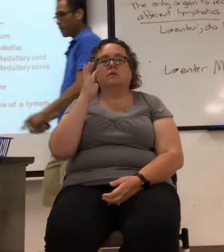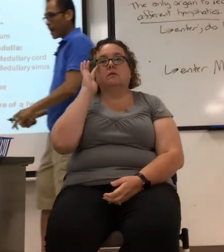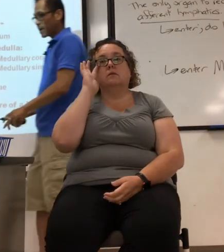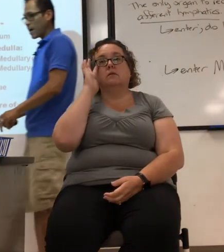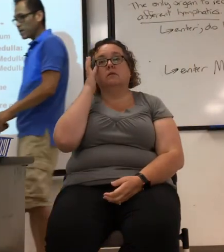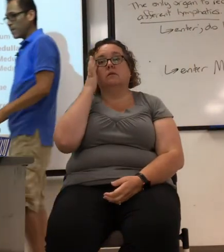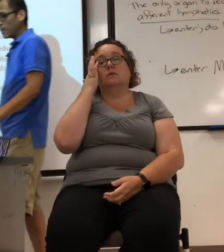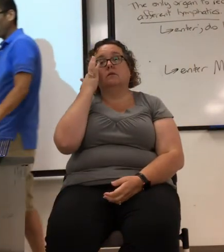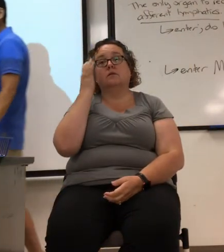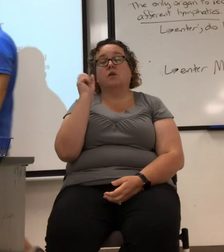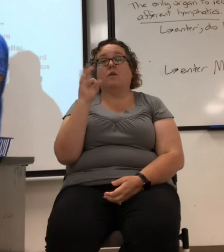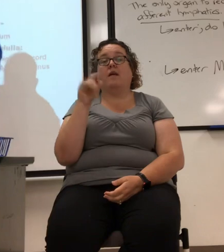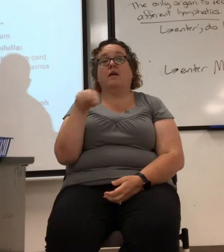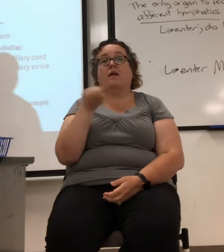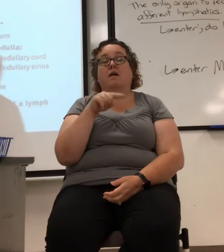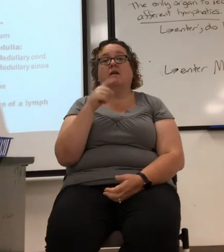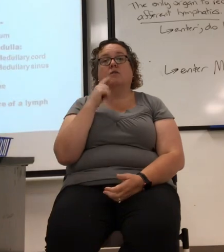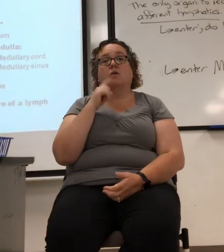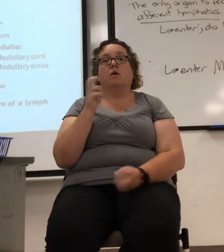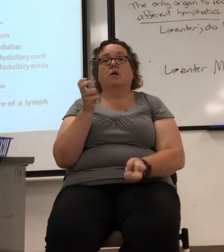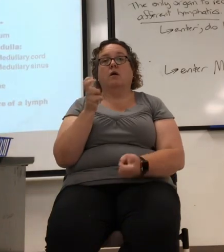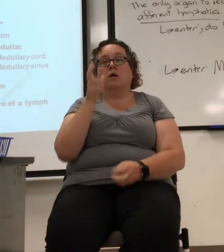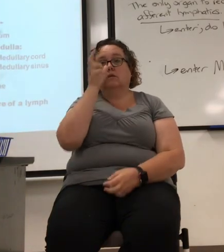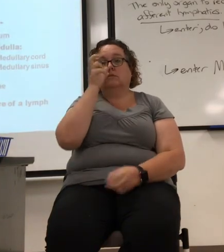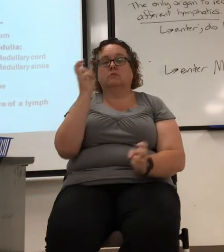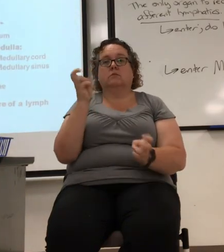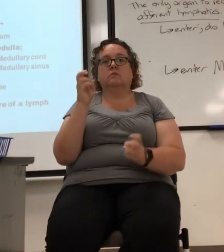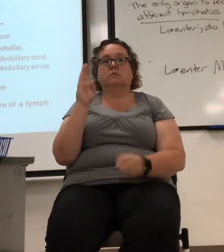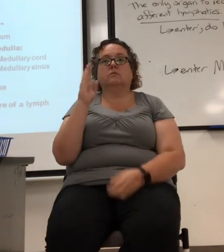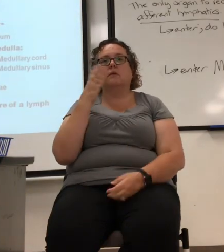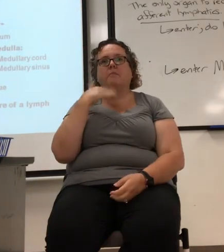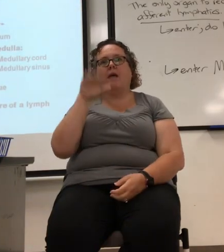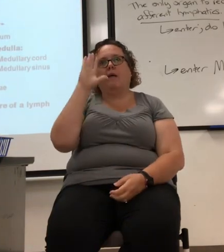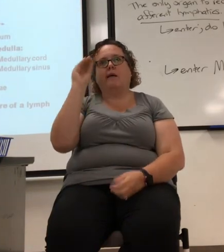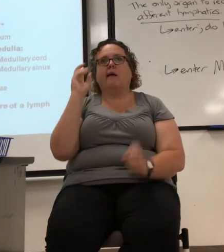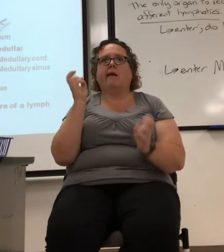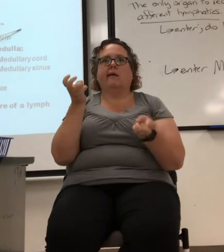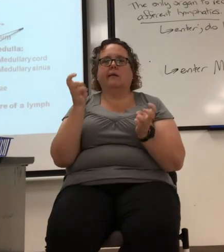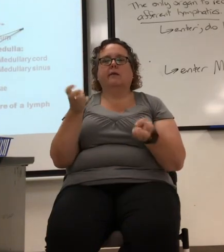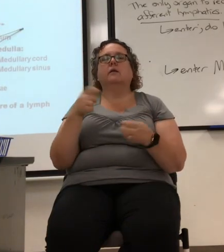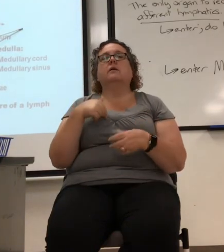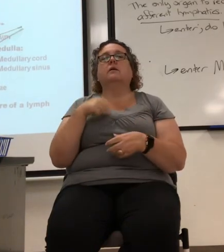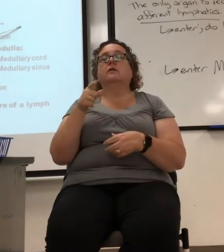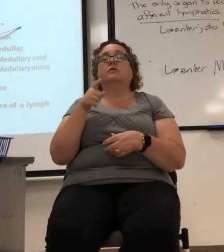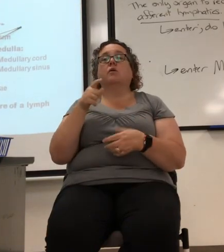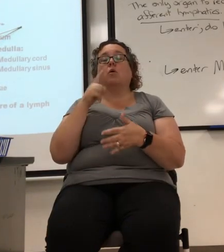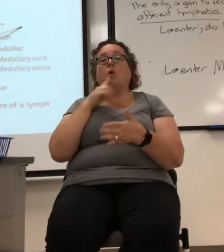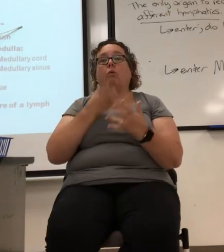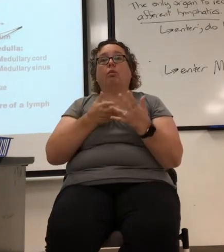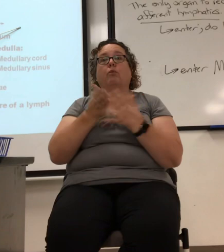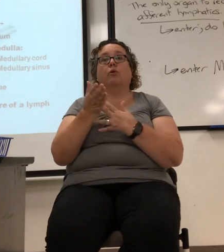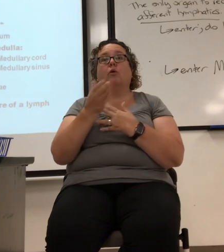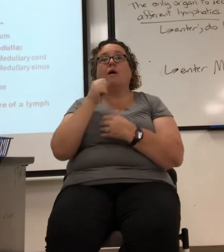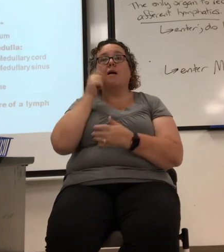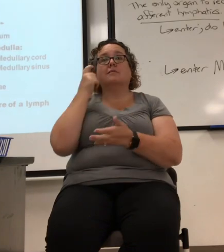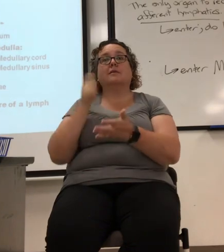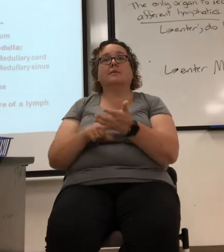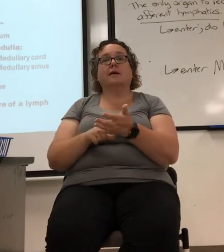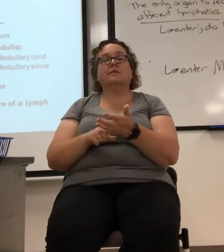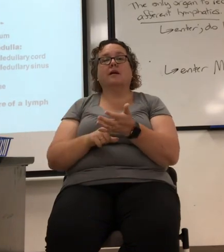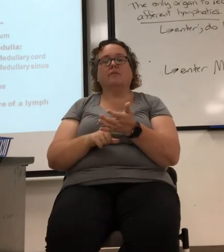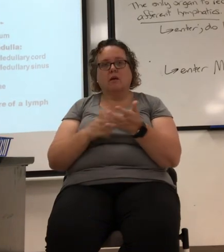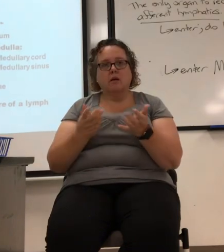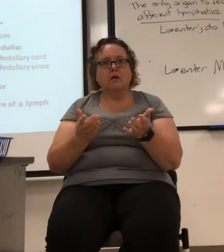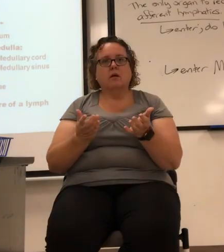So if you're a bad guy and you made it through the gauntlet, you didn't undetected, you're going to go through another and you're like, oh no, again? There's all these B